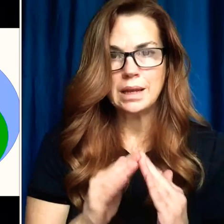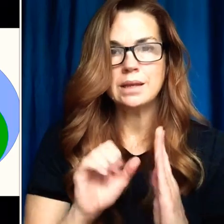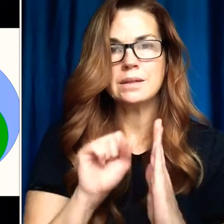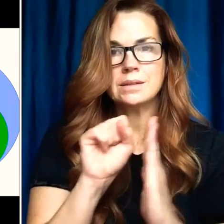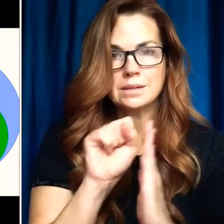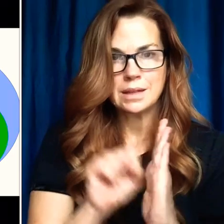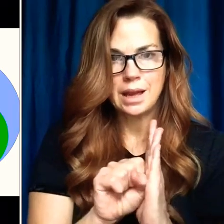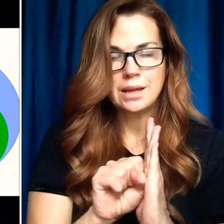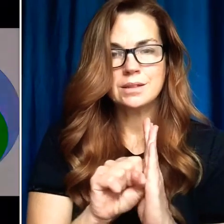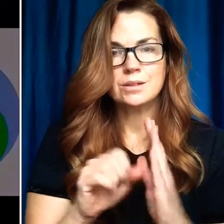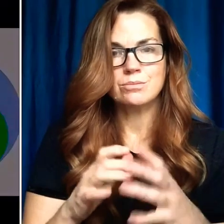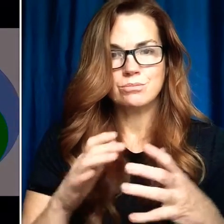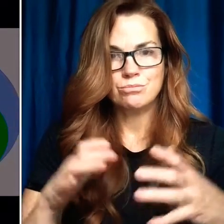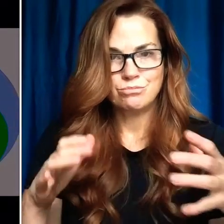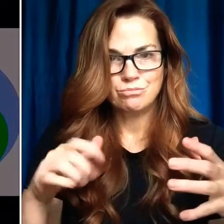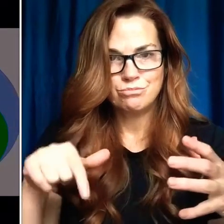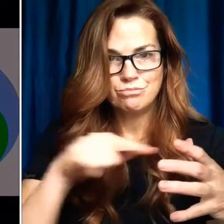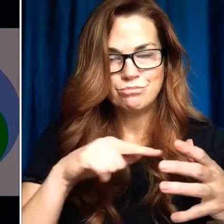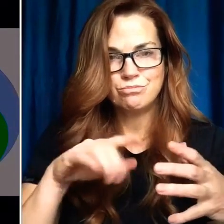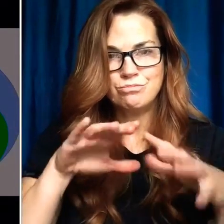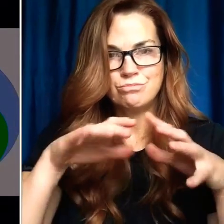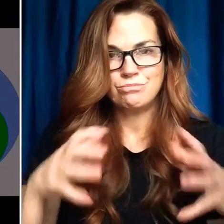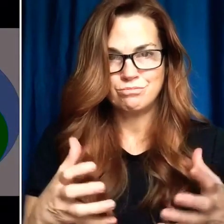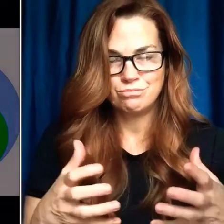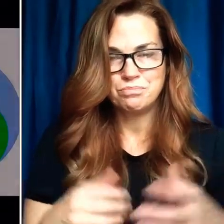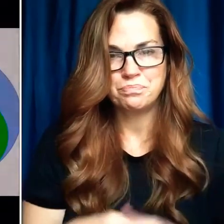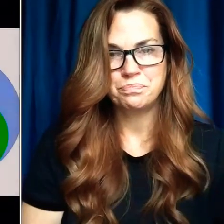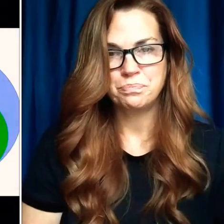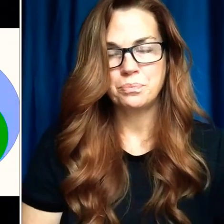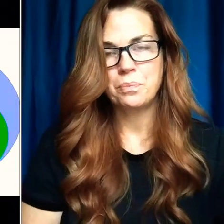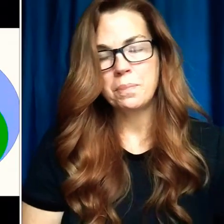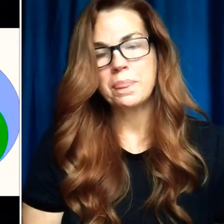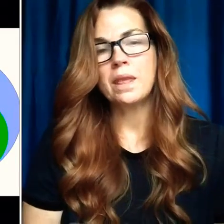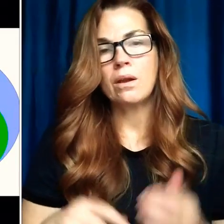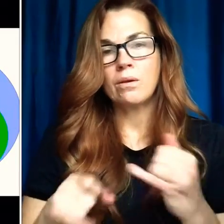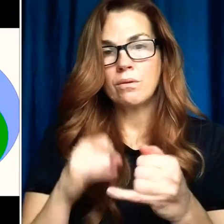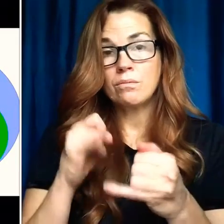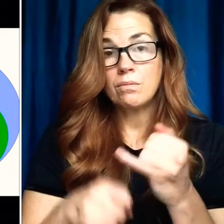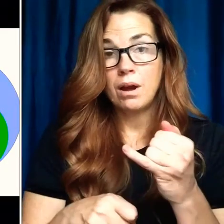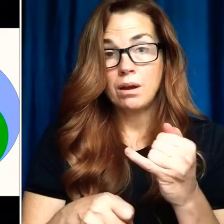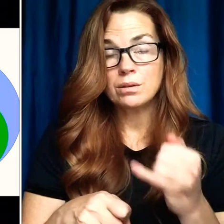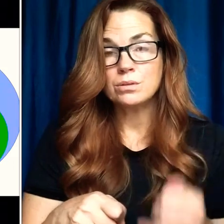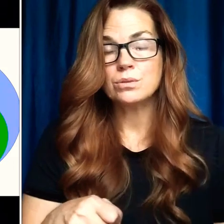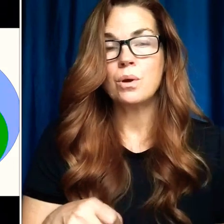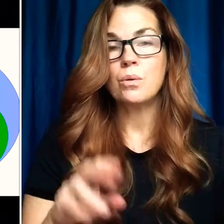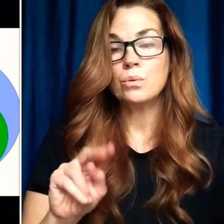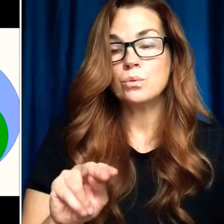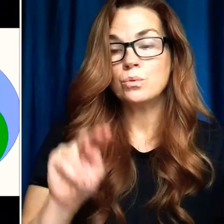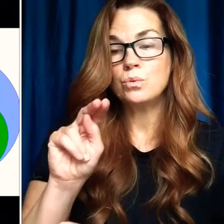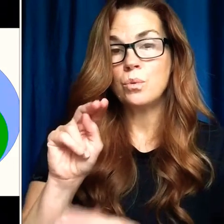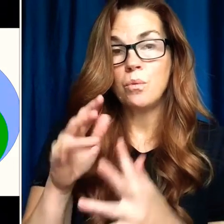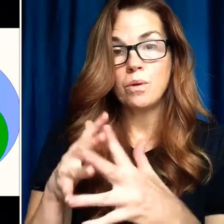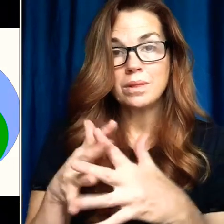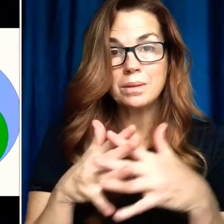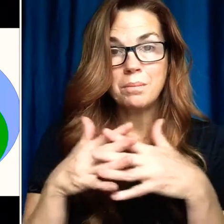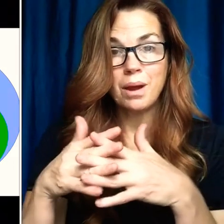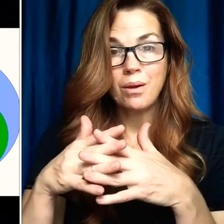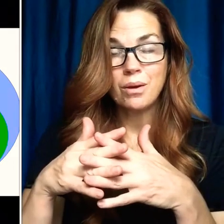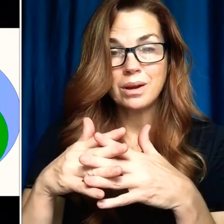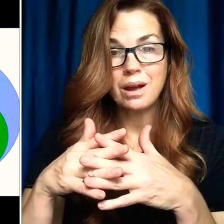States, but also includes countries like Canada, Mexico, Greenland, and there are some others.